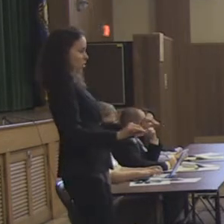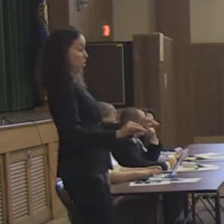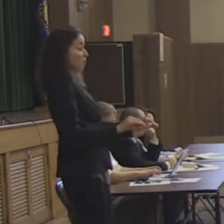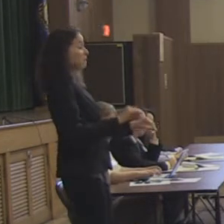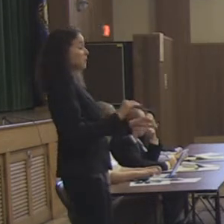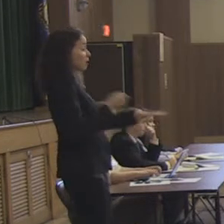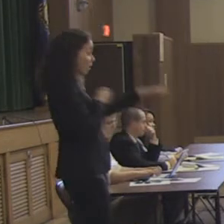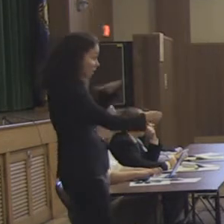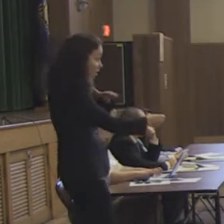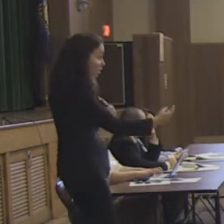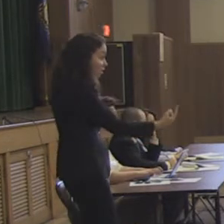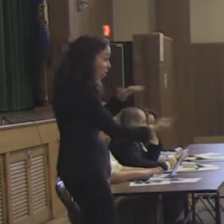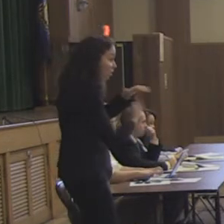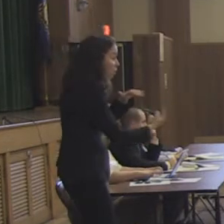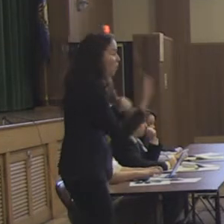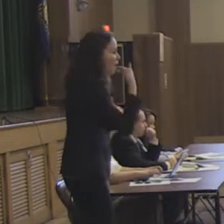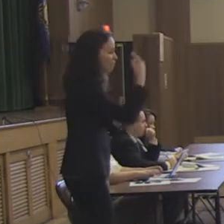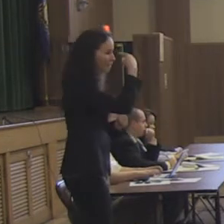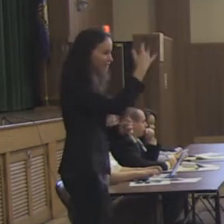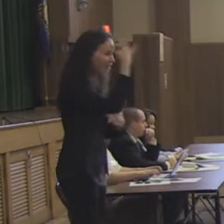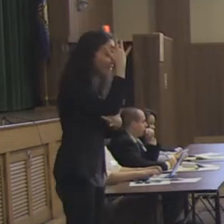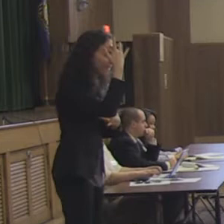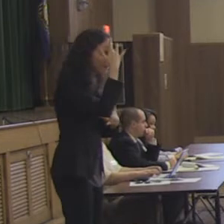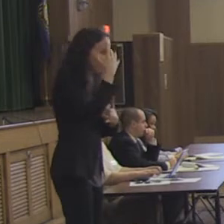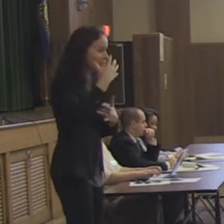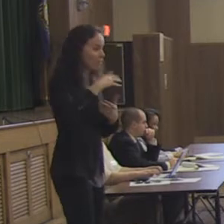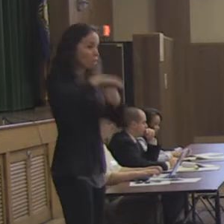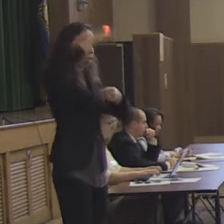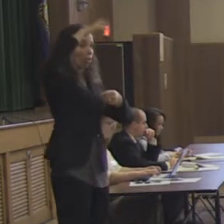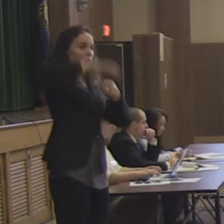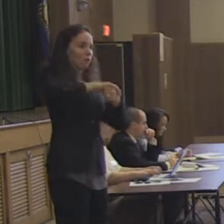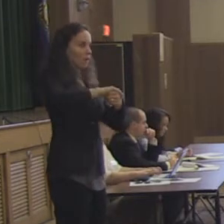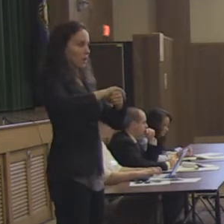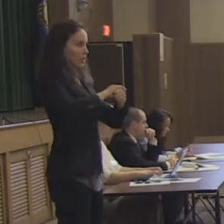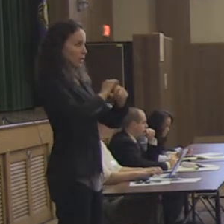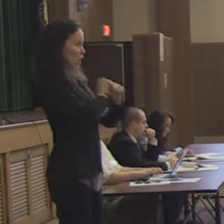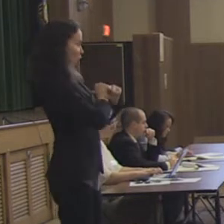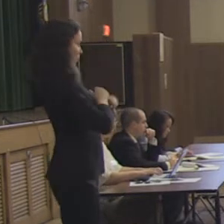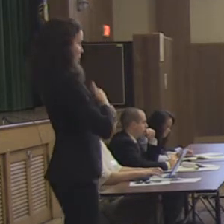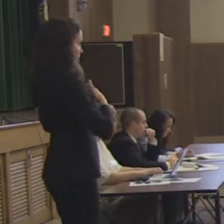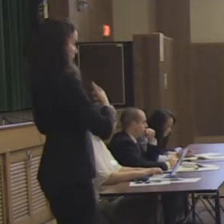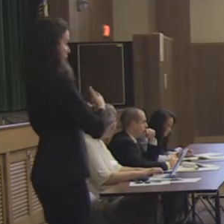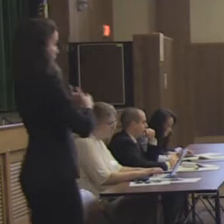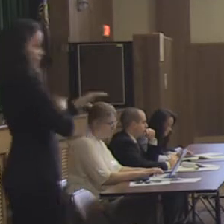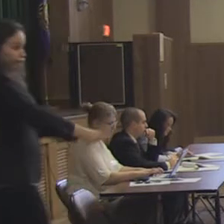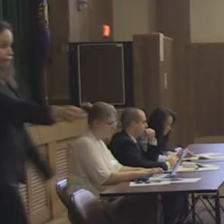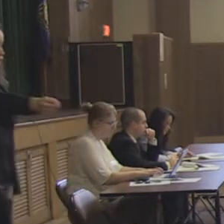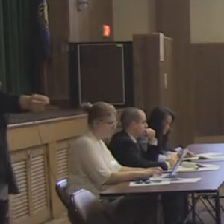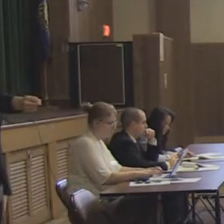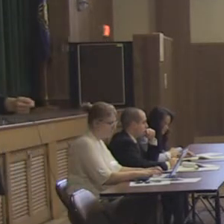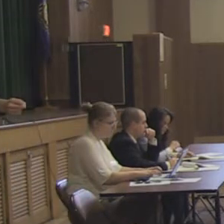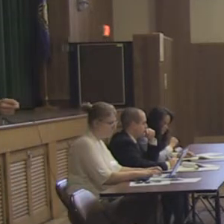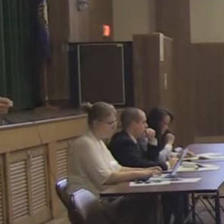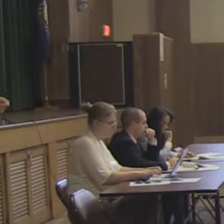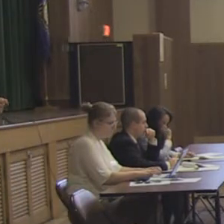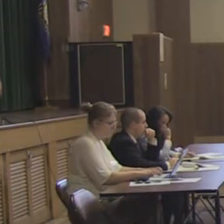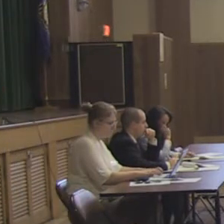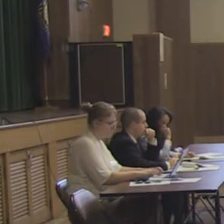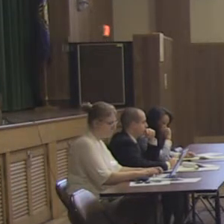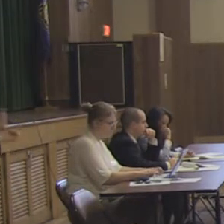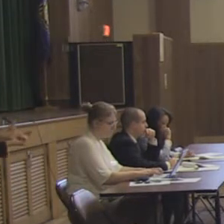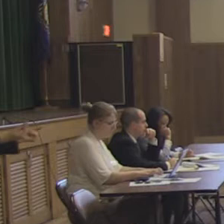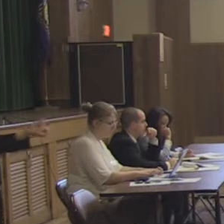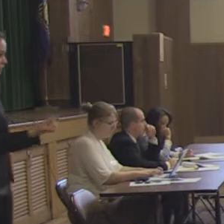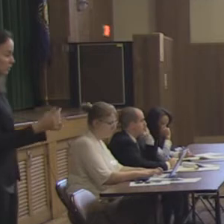have mental illness, they've acted out, and the guards don't know what to do with them, or they get angry with them, and so the way you deal with them is to put them into